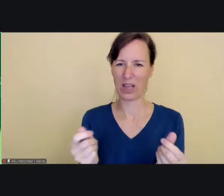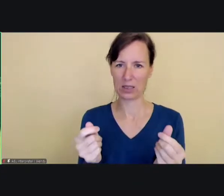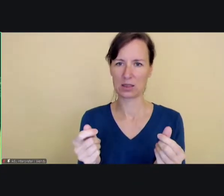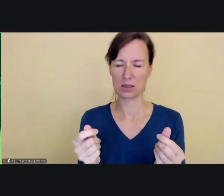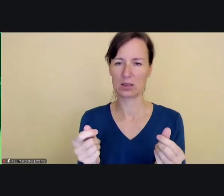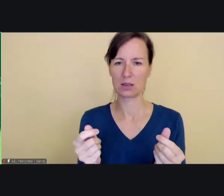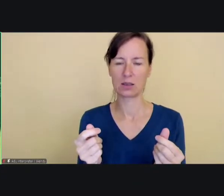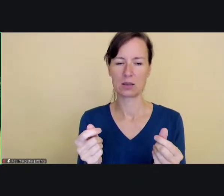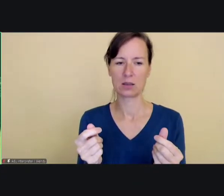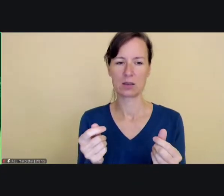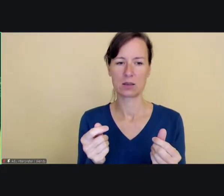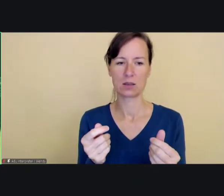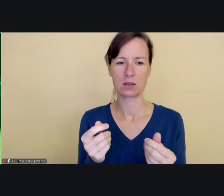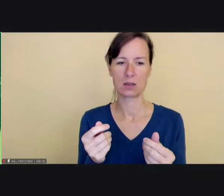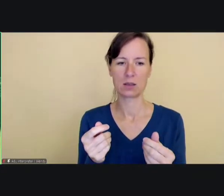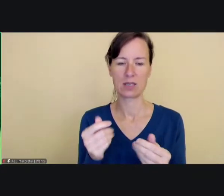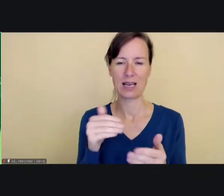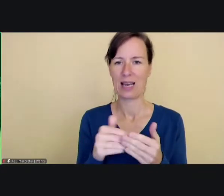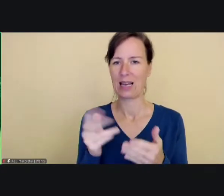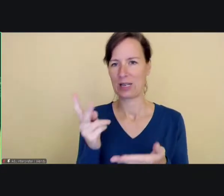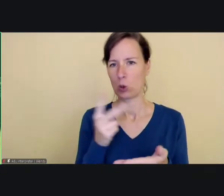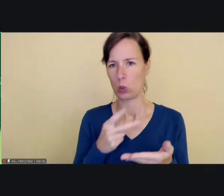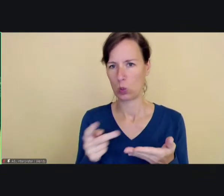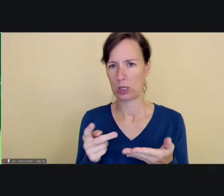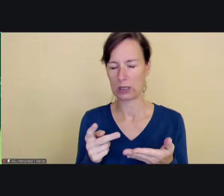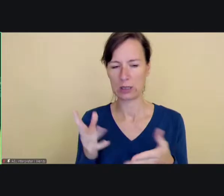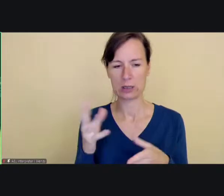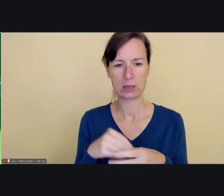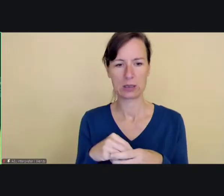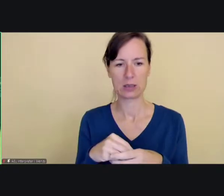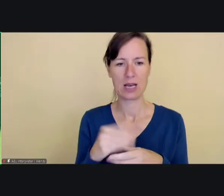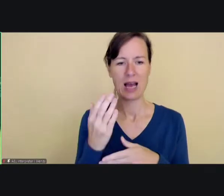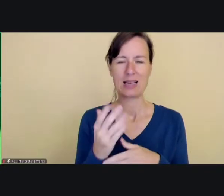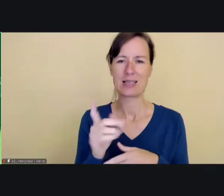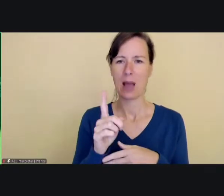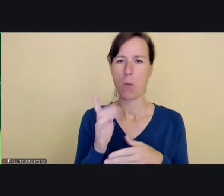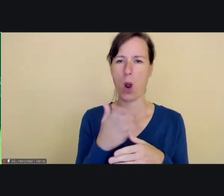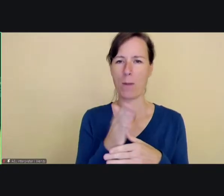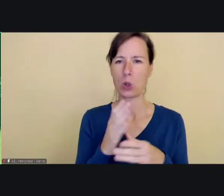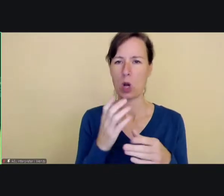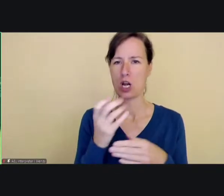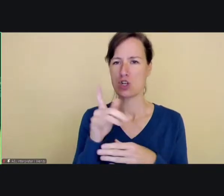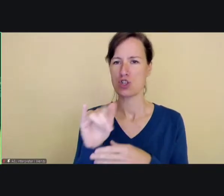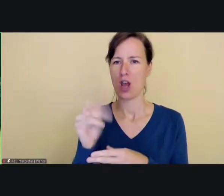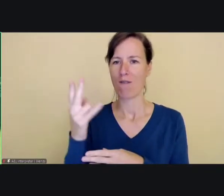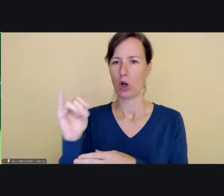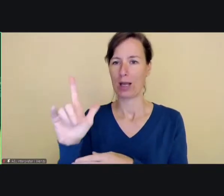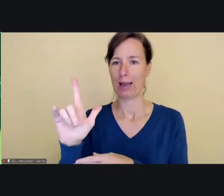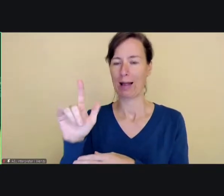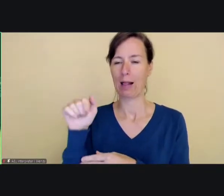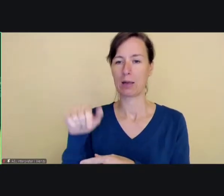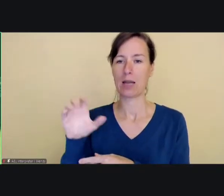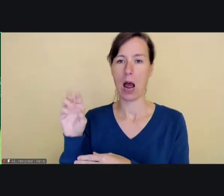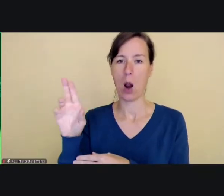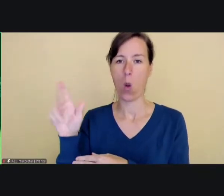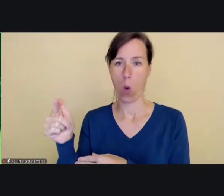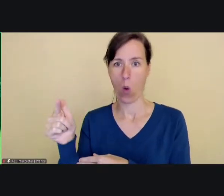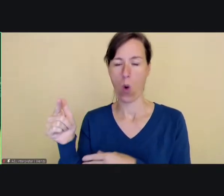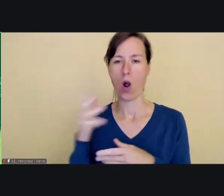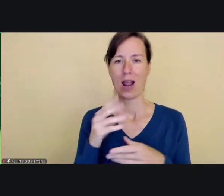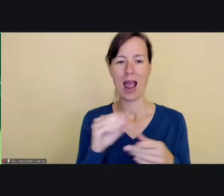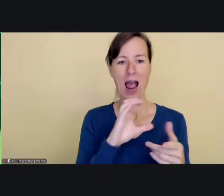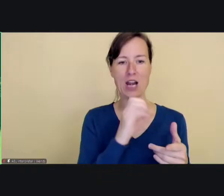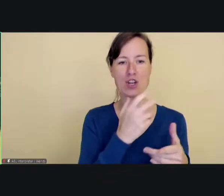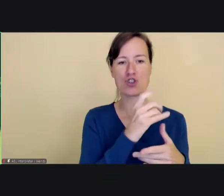between cheverlyhill.org and the Cheverly town website's treatment of Hospital Hill.